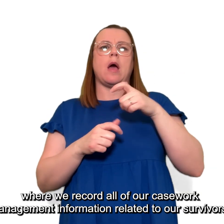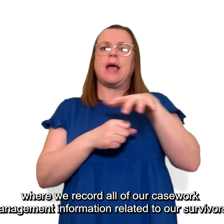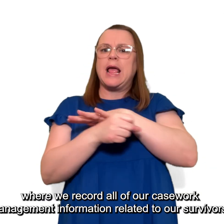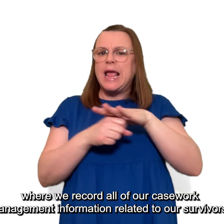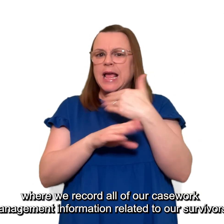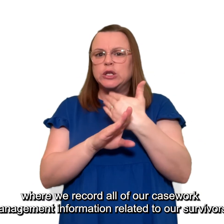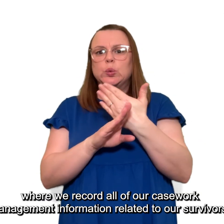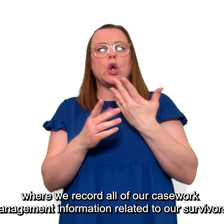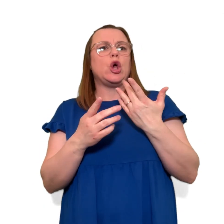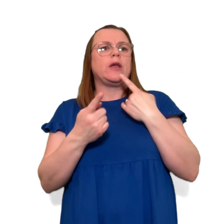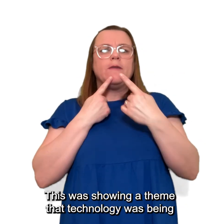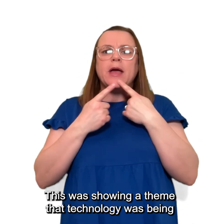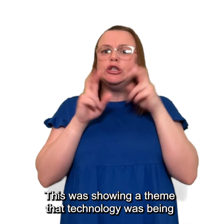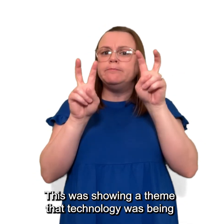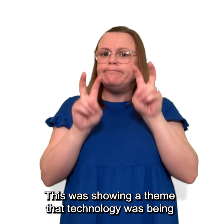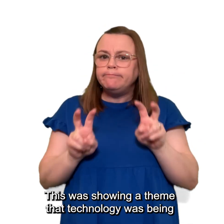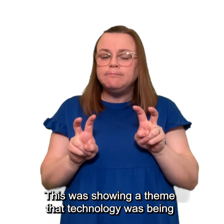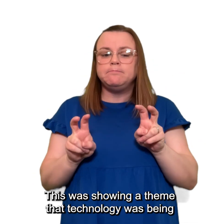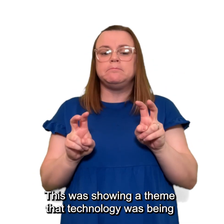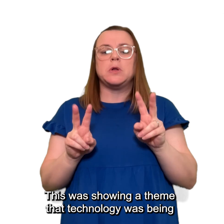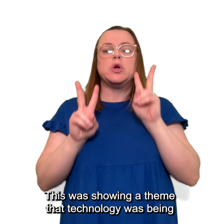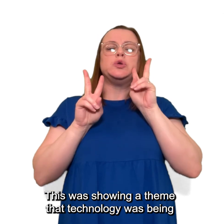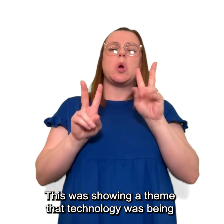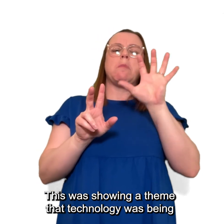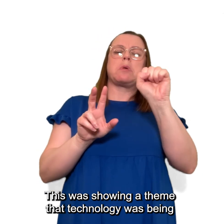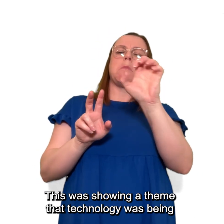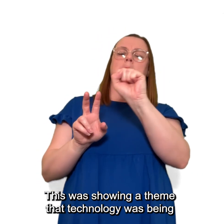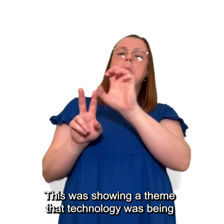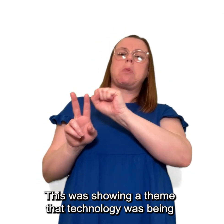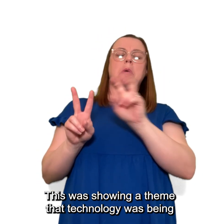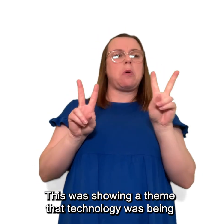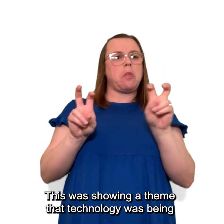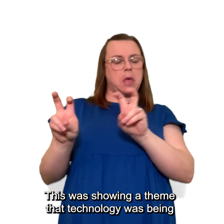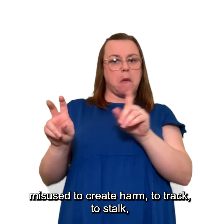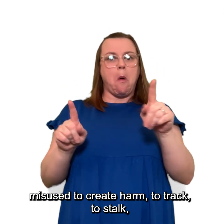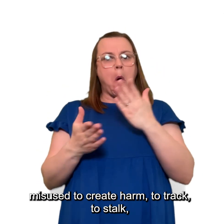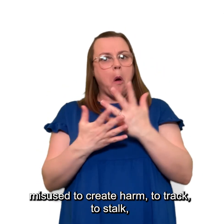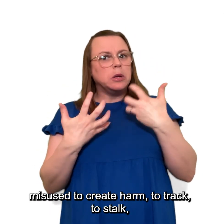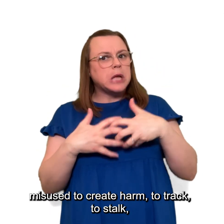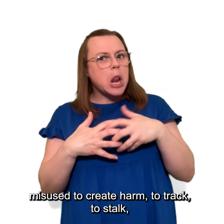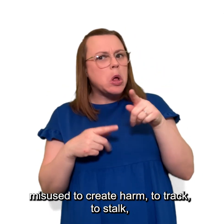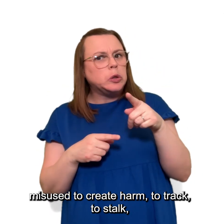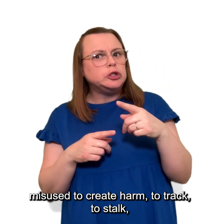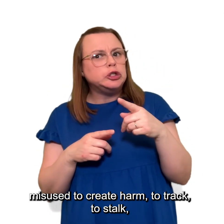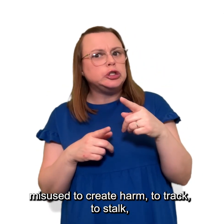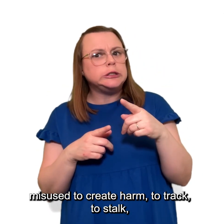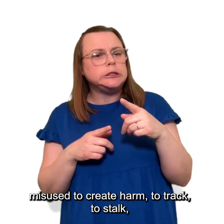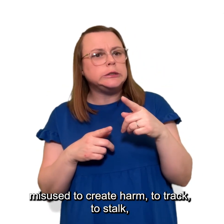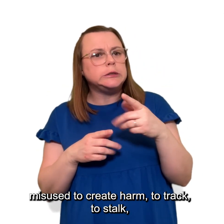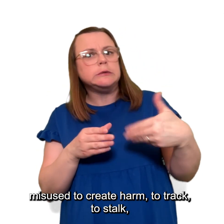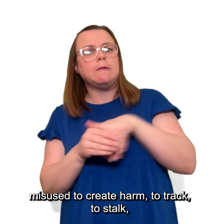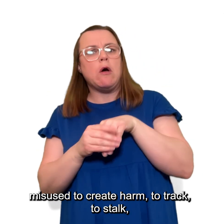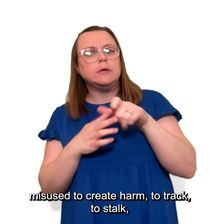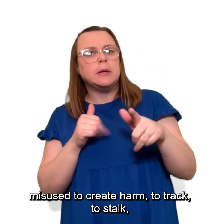management information related to our survivors, was showing a theme that technology was being misused to